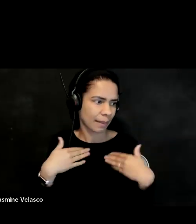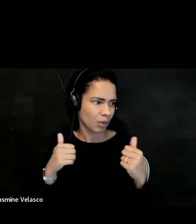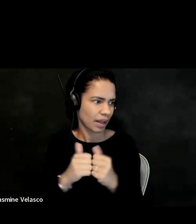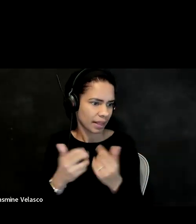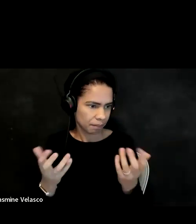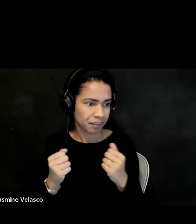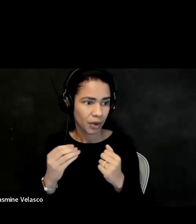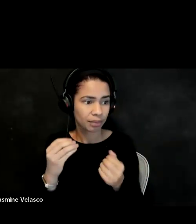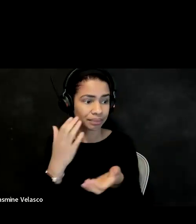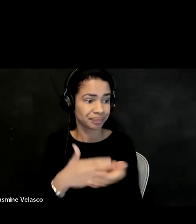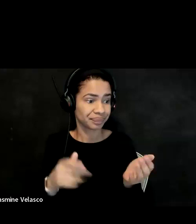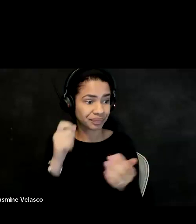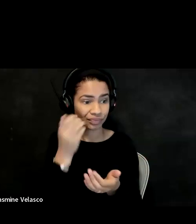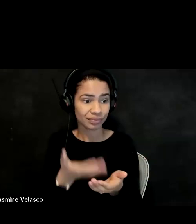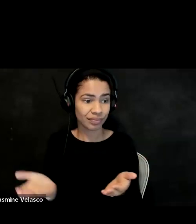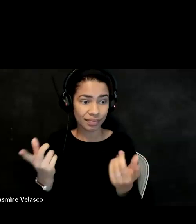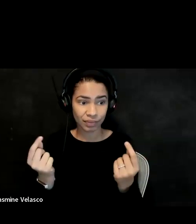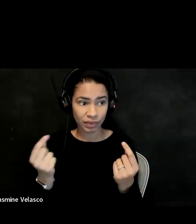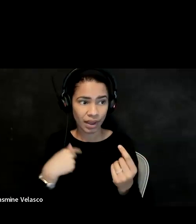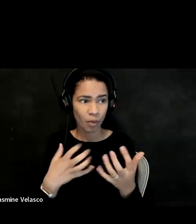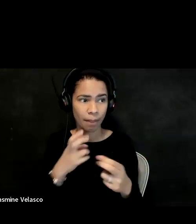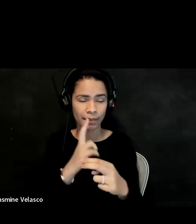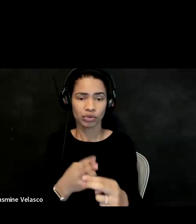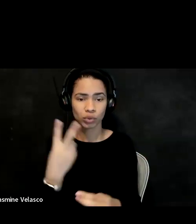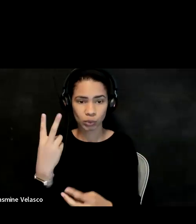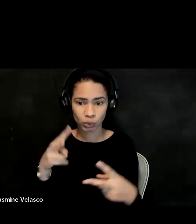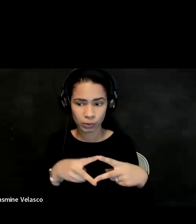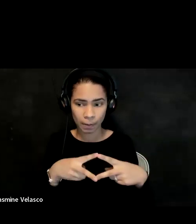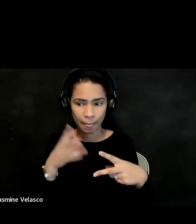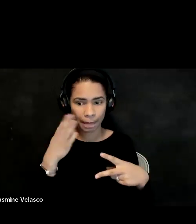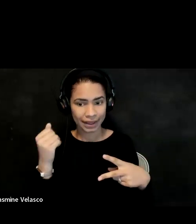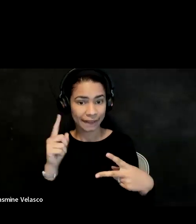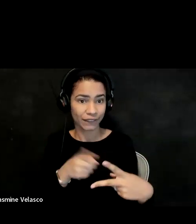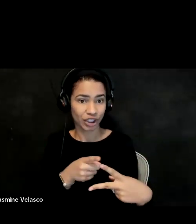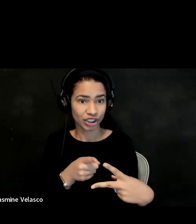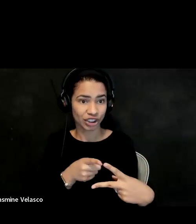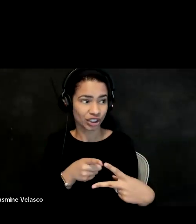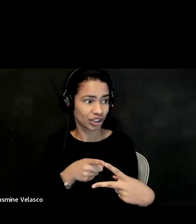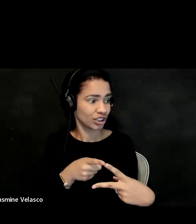So what are some of the cool things students have done? I want to highlight these 2 because the first one